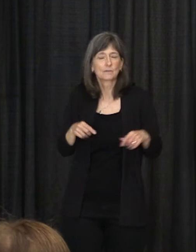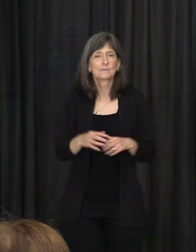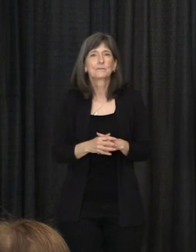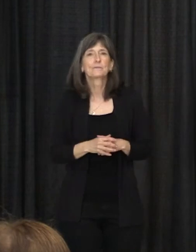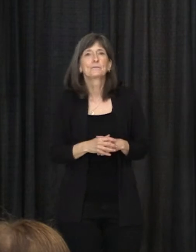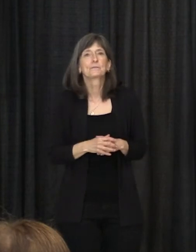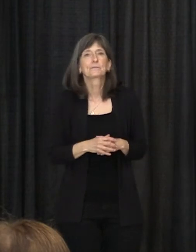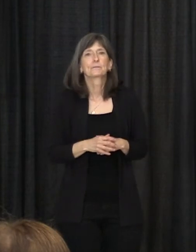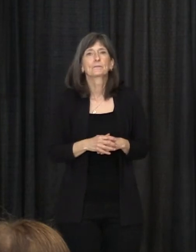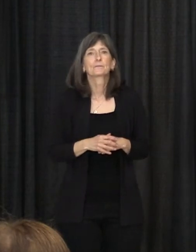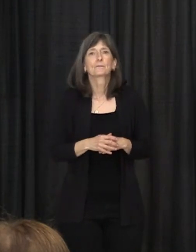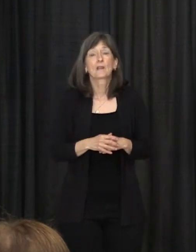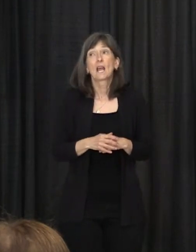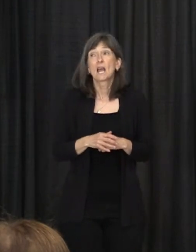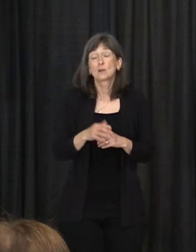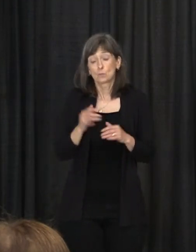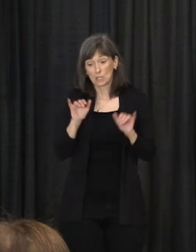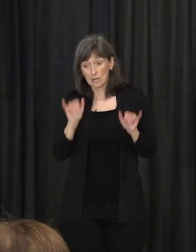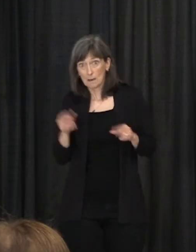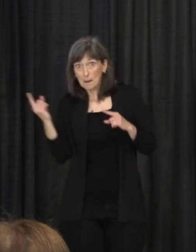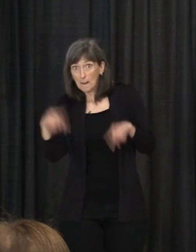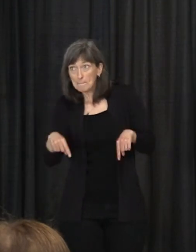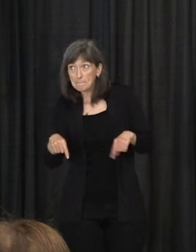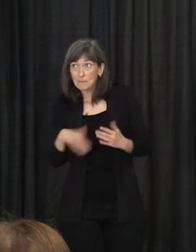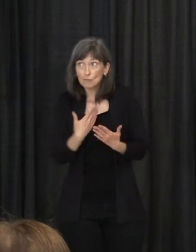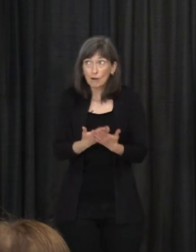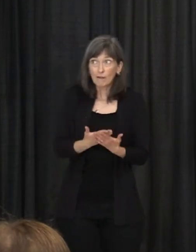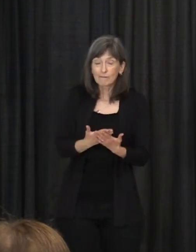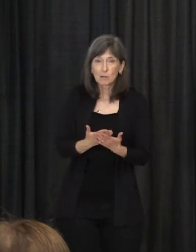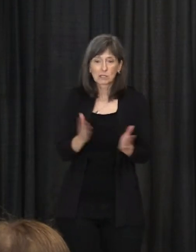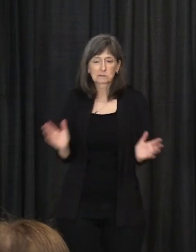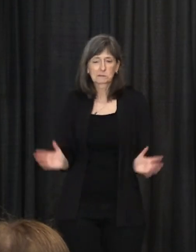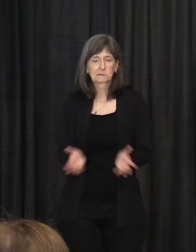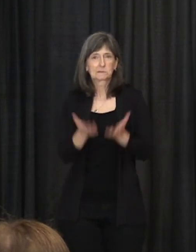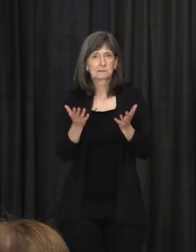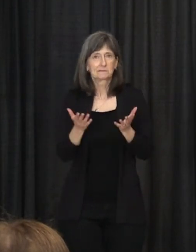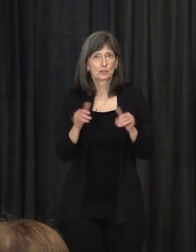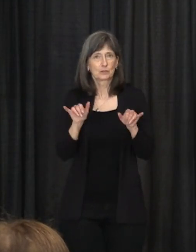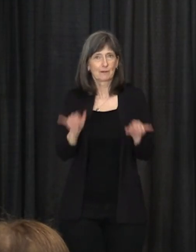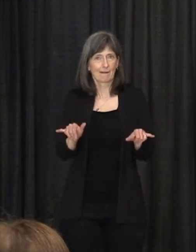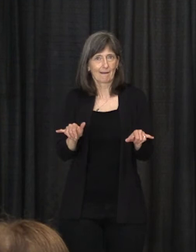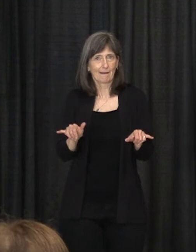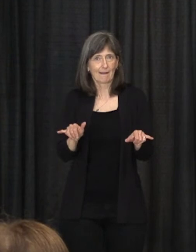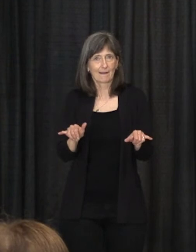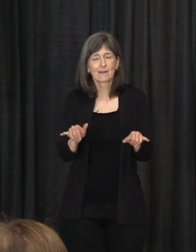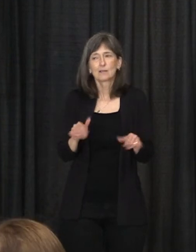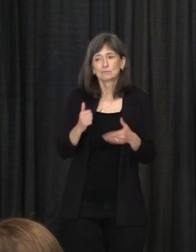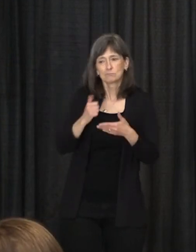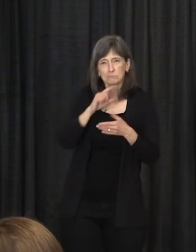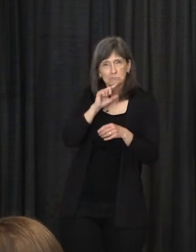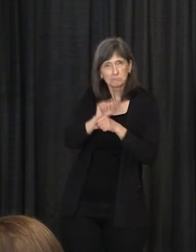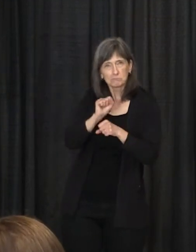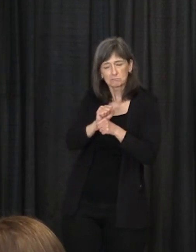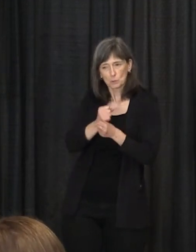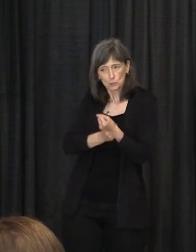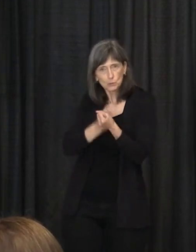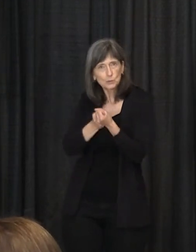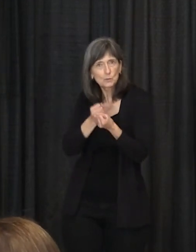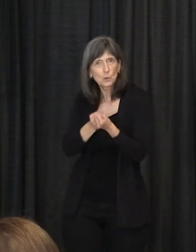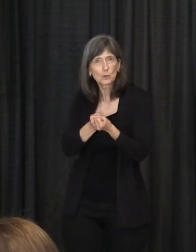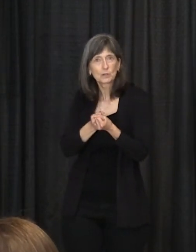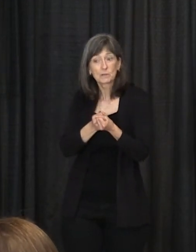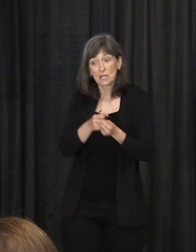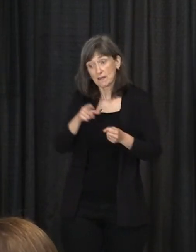them to stay. We'll do that through settlement initiatives. We'll ensure that we have broad arms to our